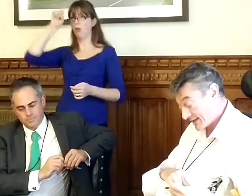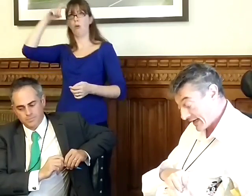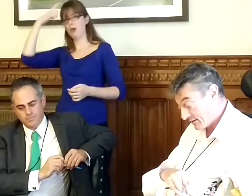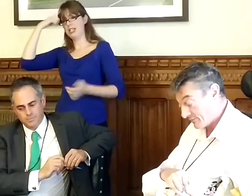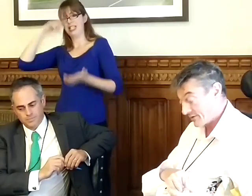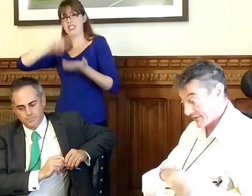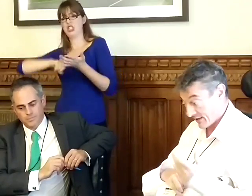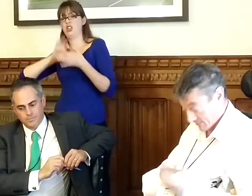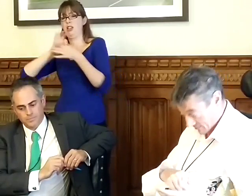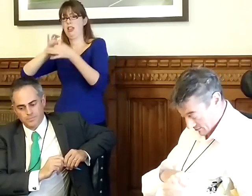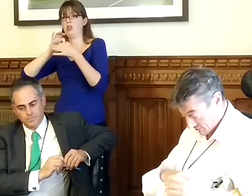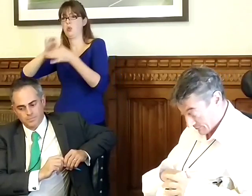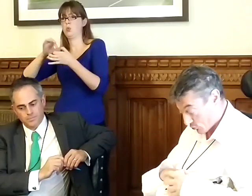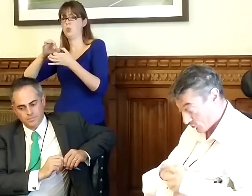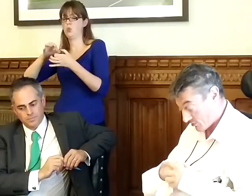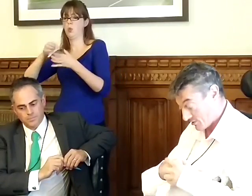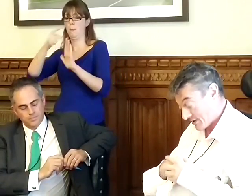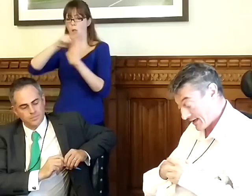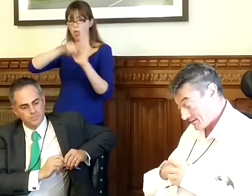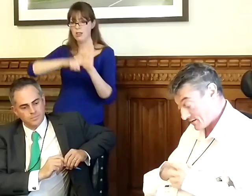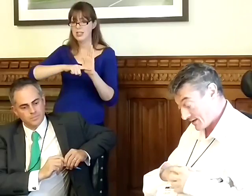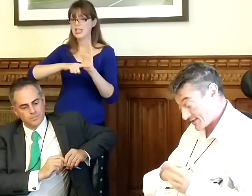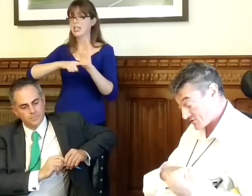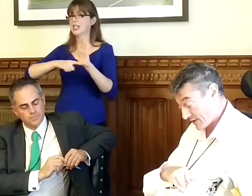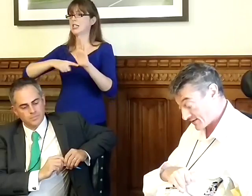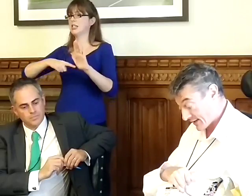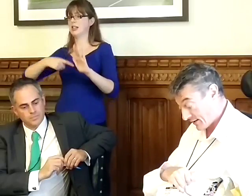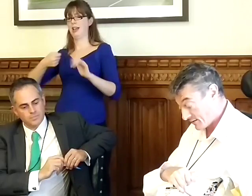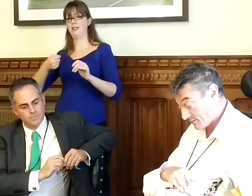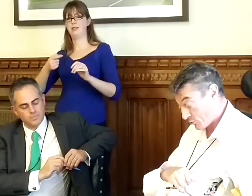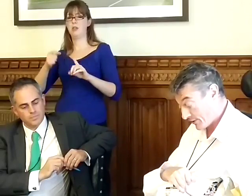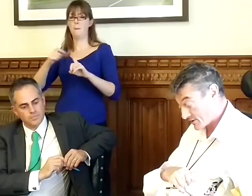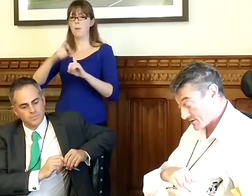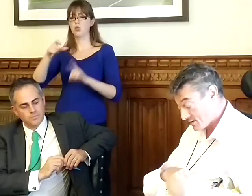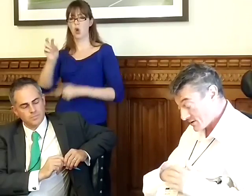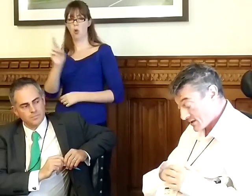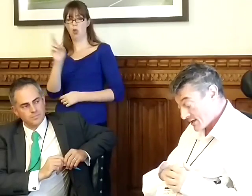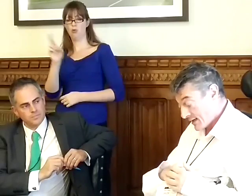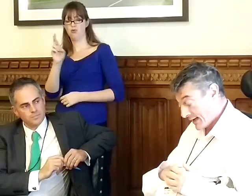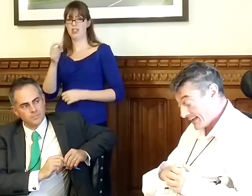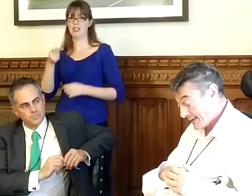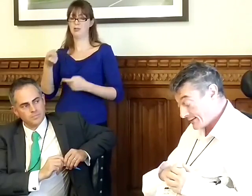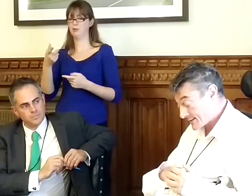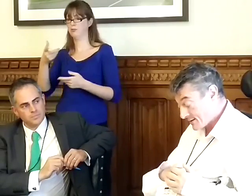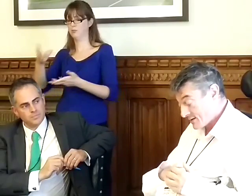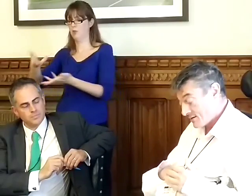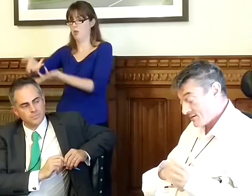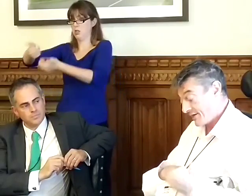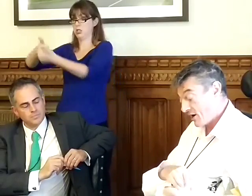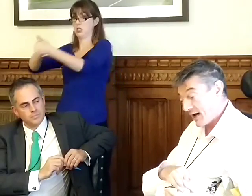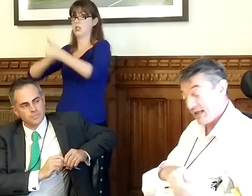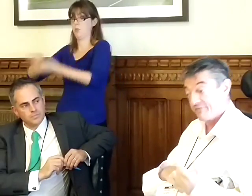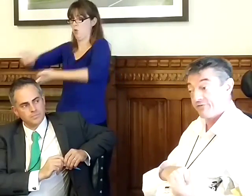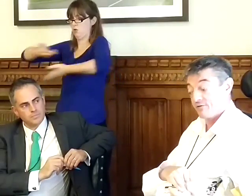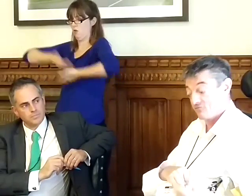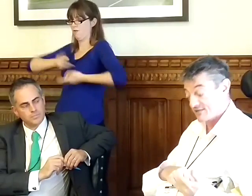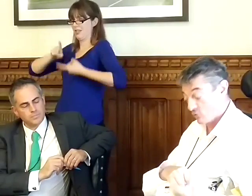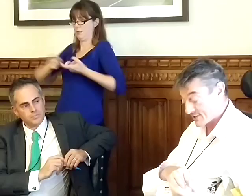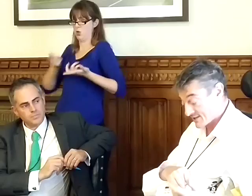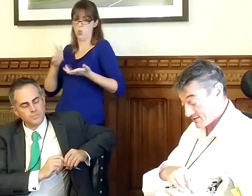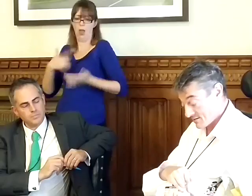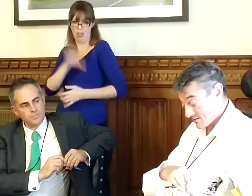lotteries. Again, the report illustrates that point. And the